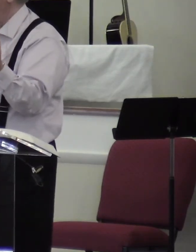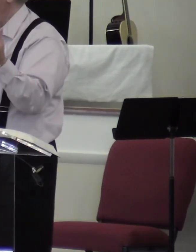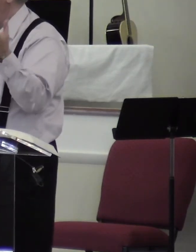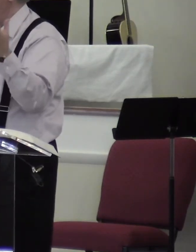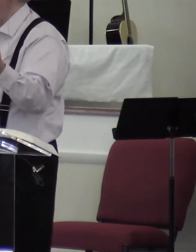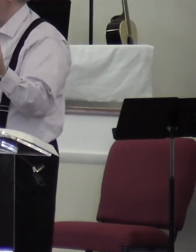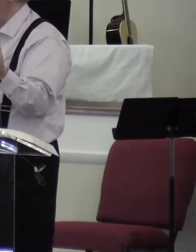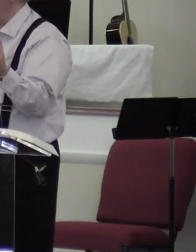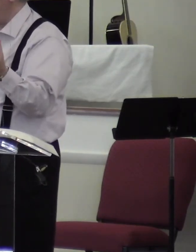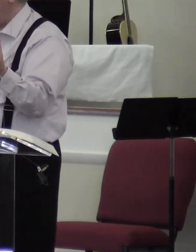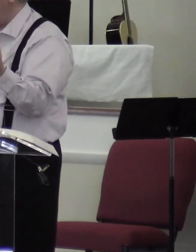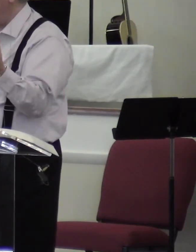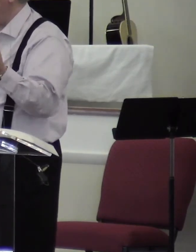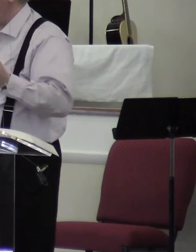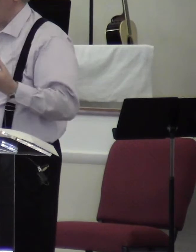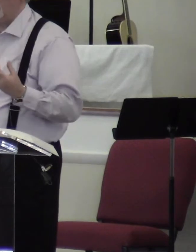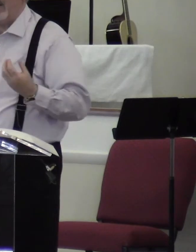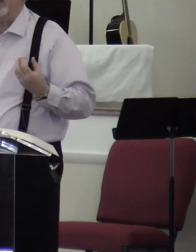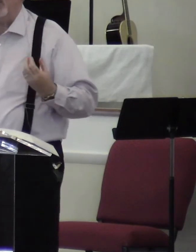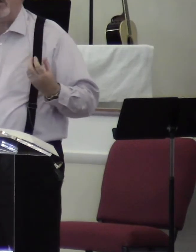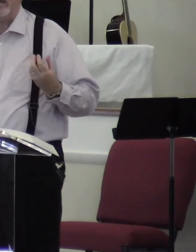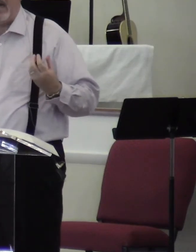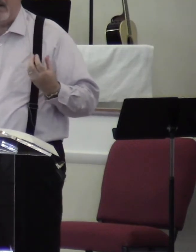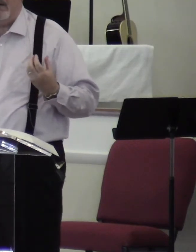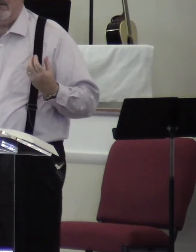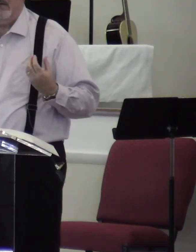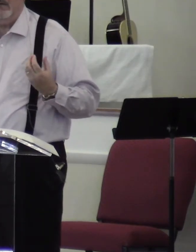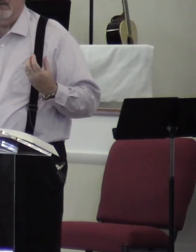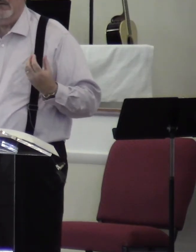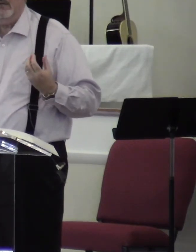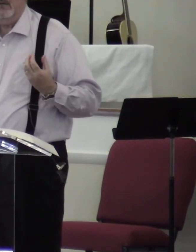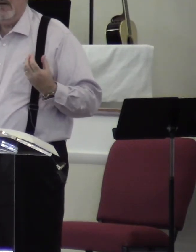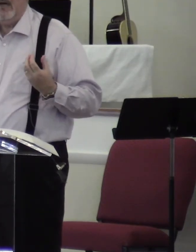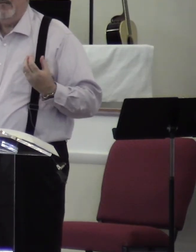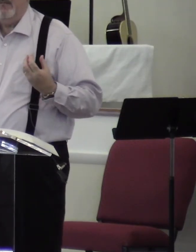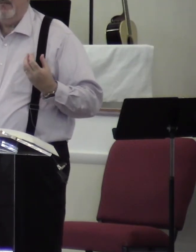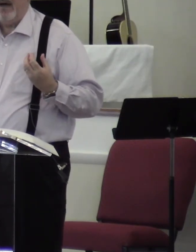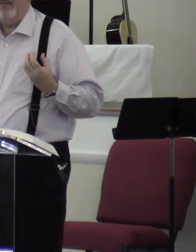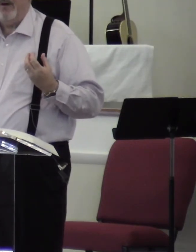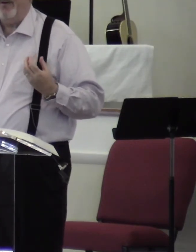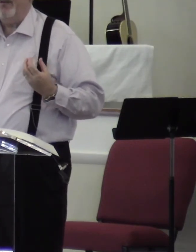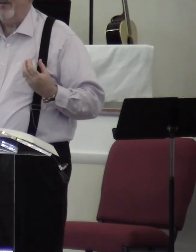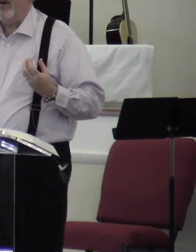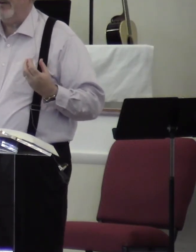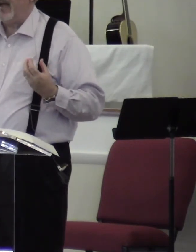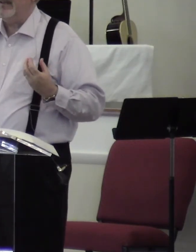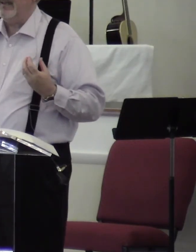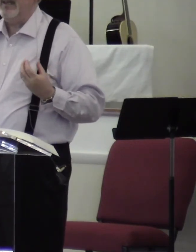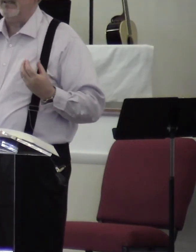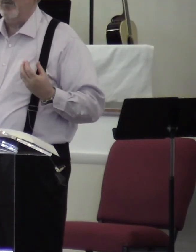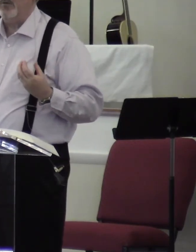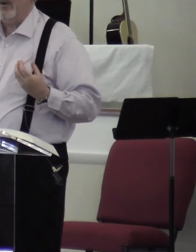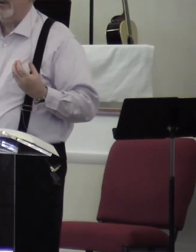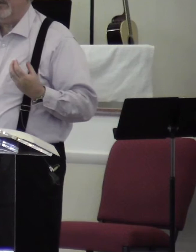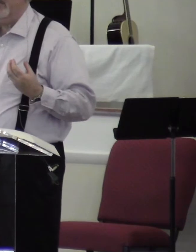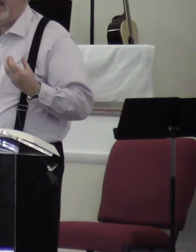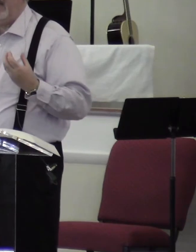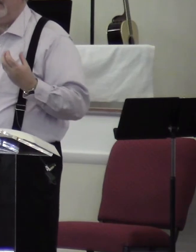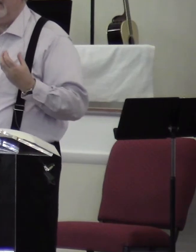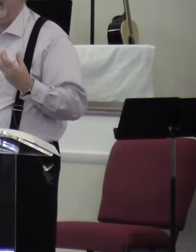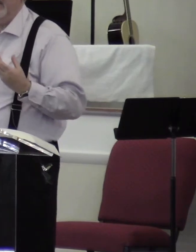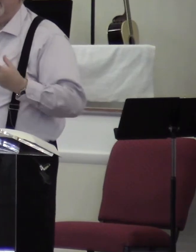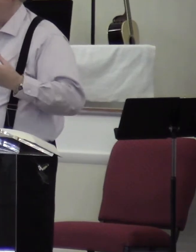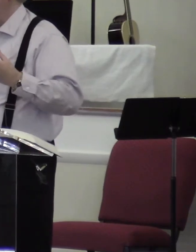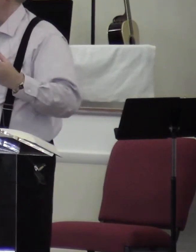heir, means that you get everything in the inheritance, or you are a joint heir. My mother and father died in the last couple of years, and